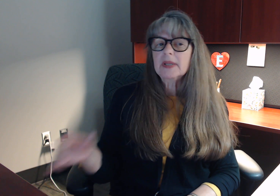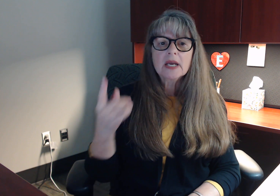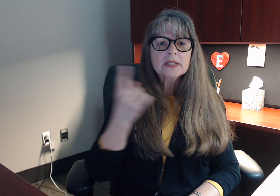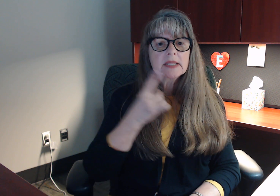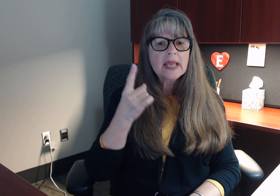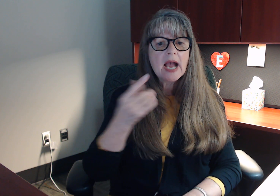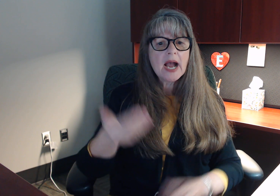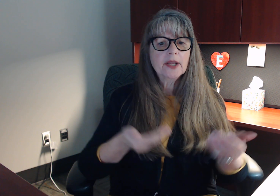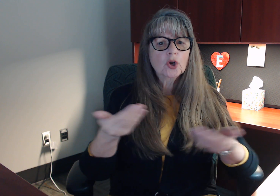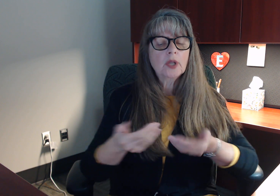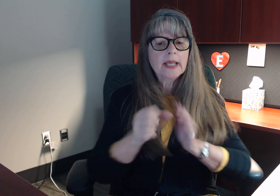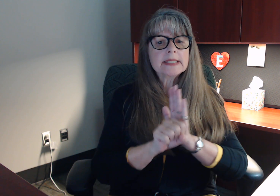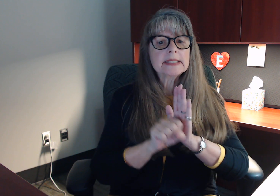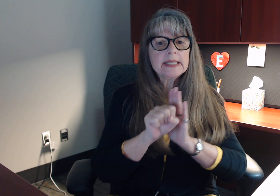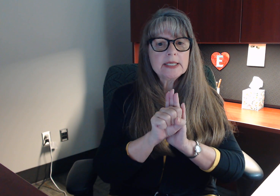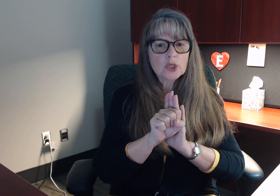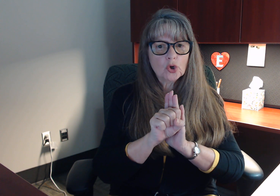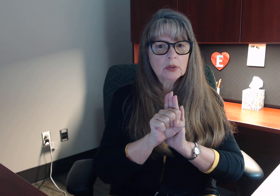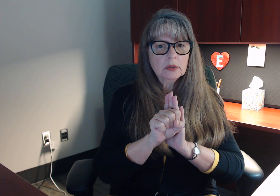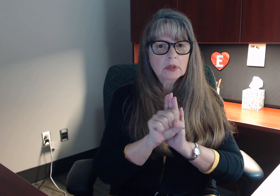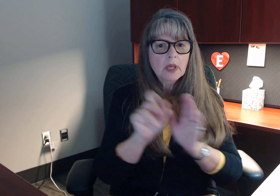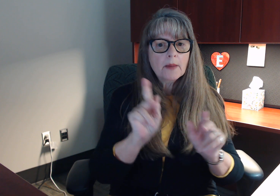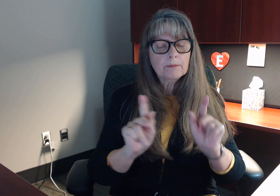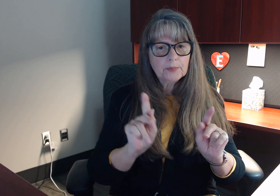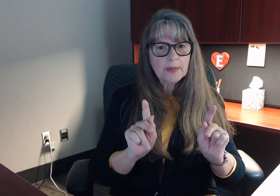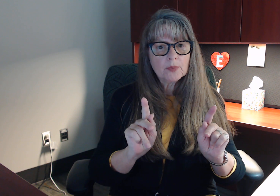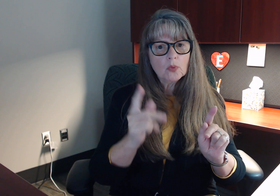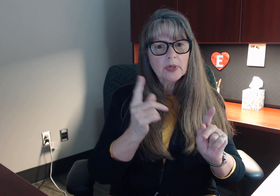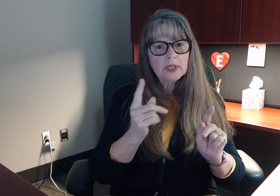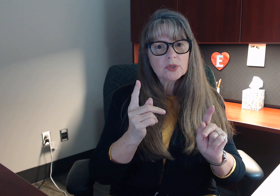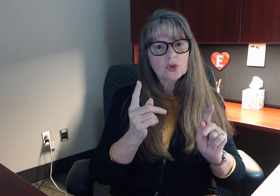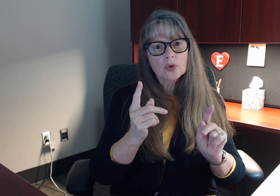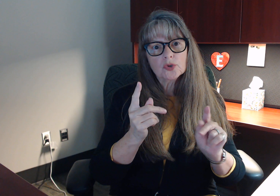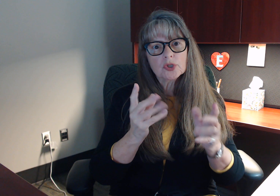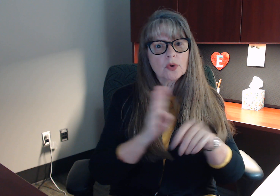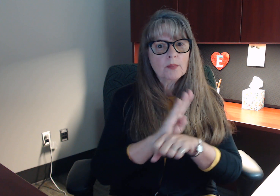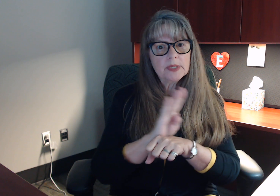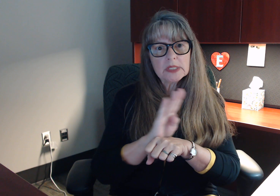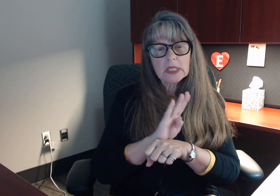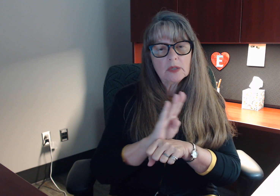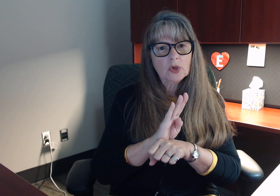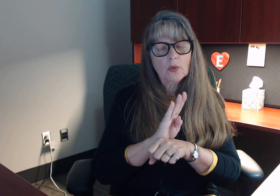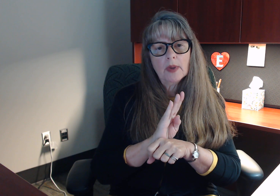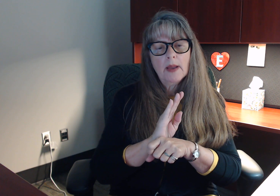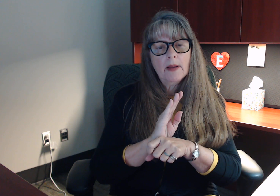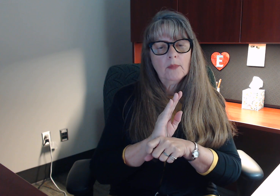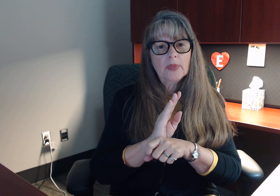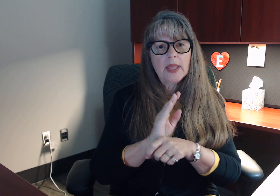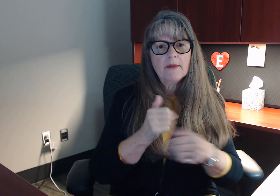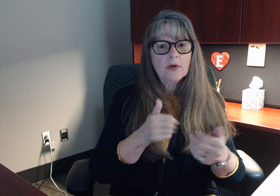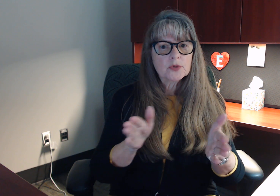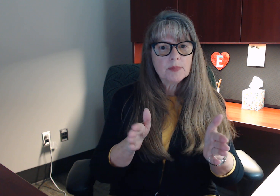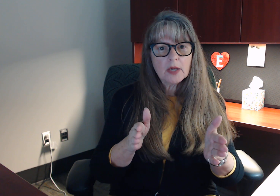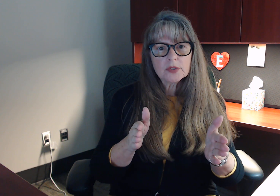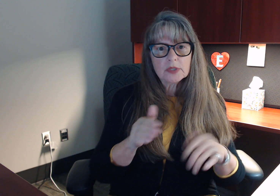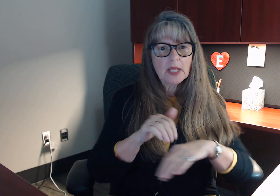Because they hire like seasonal people when it's, just so busy, when they have all those boxes they have